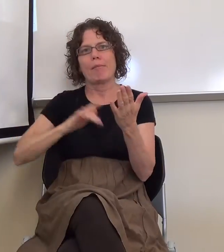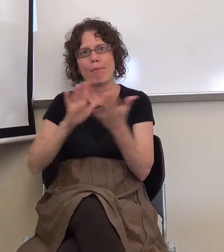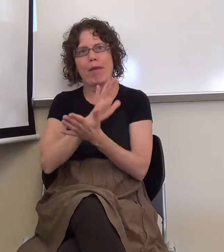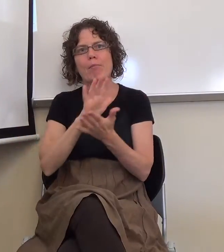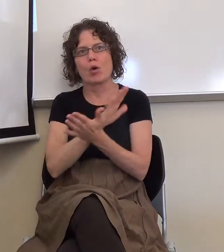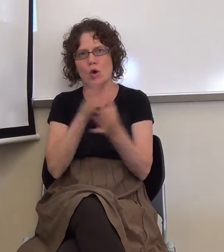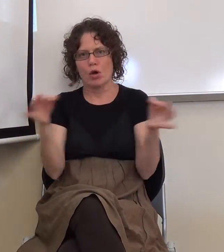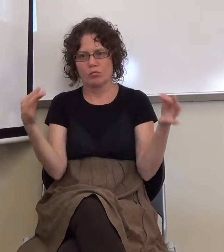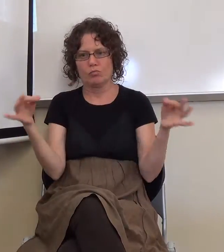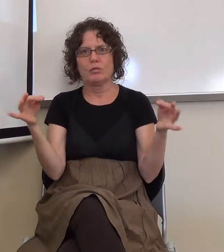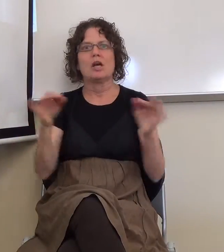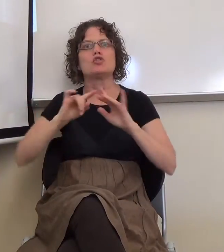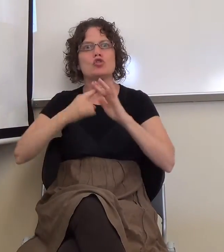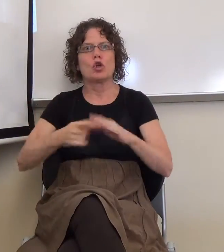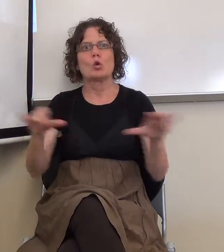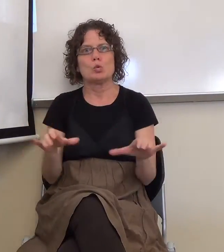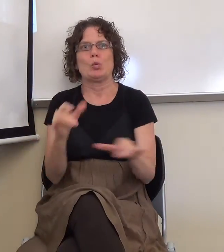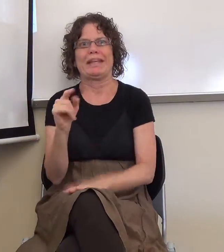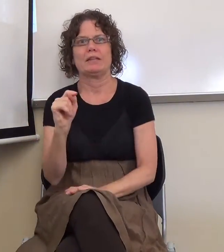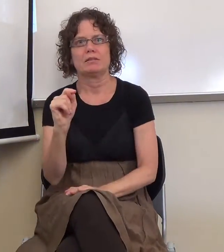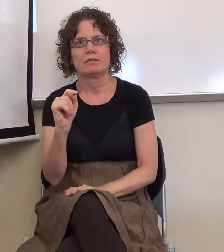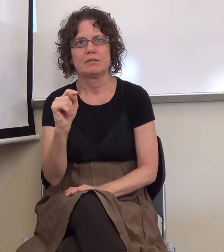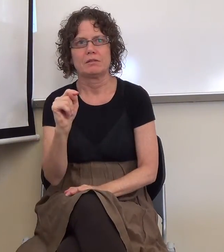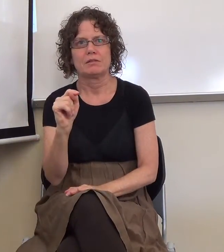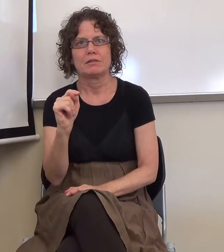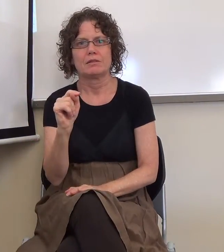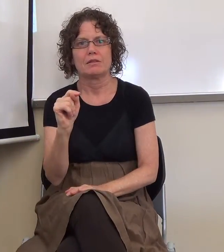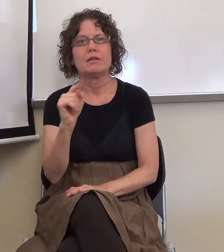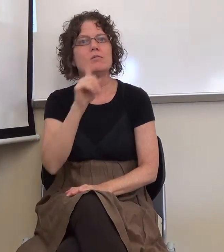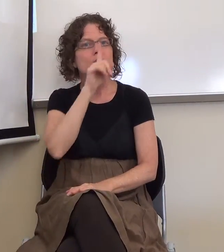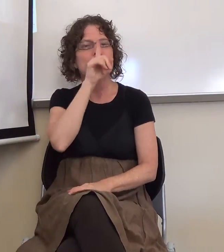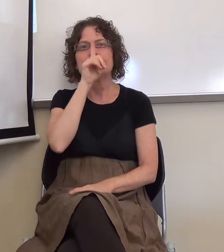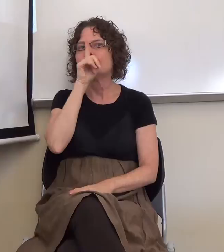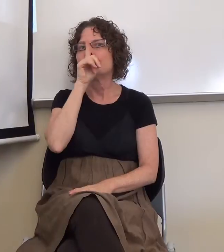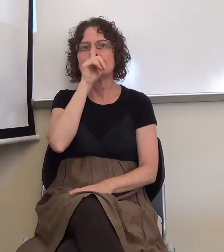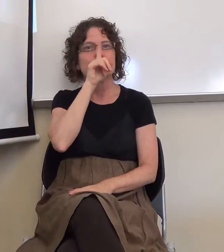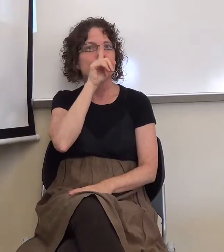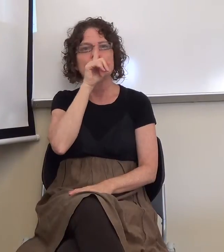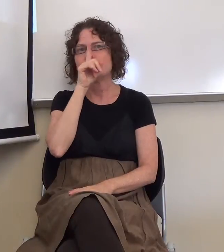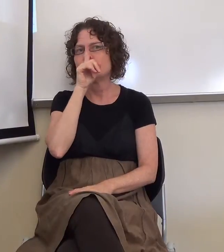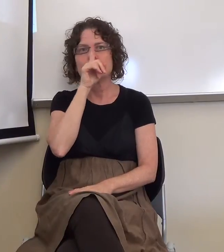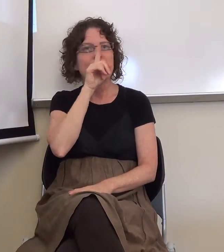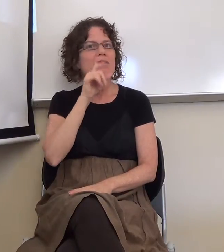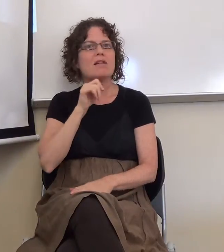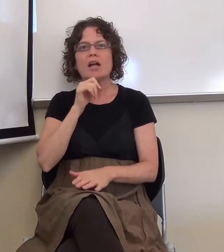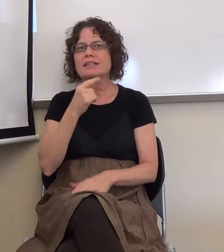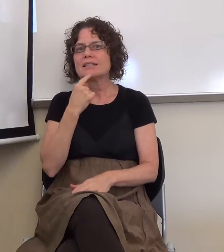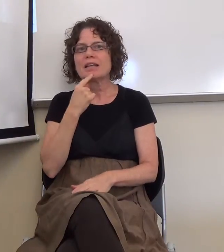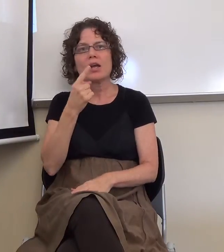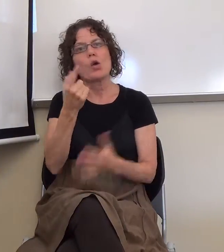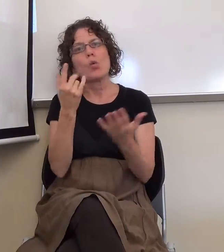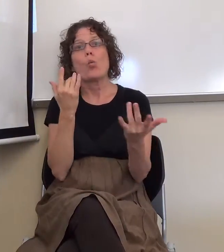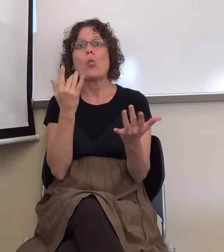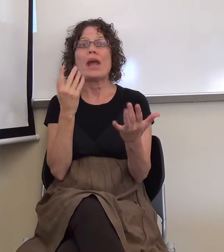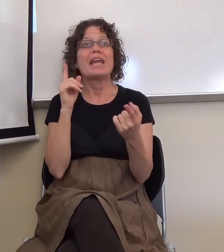it, okay? This is not to say that you can just wait until you get to class to do homework,